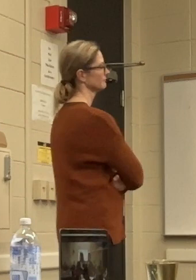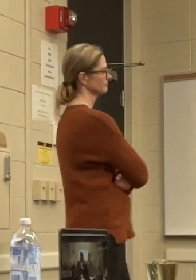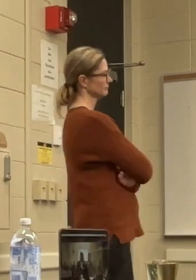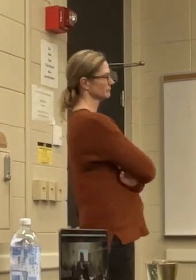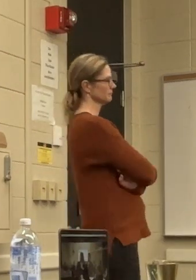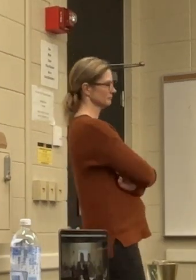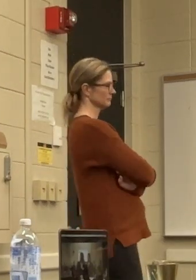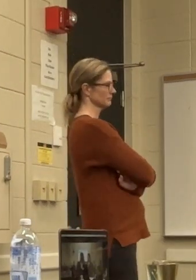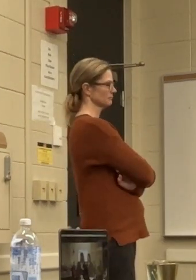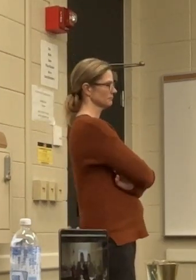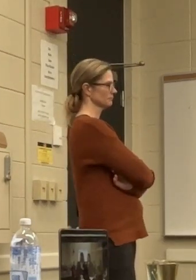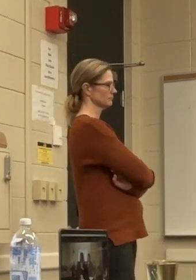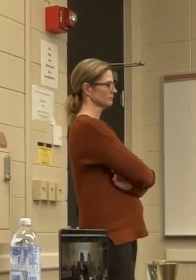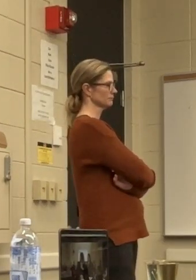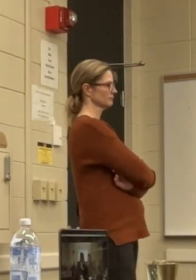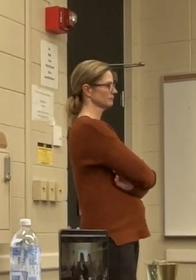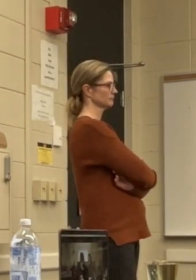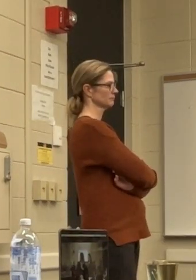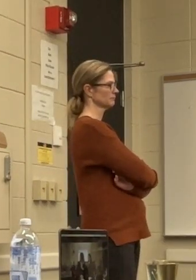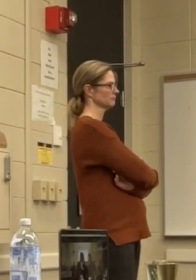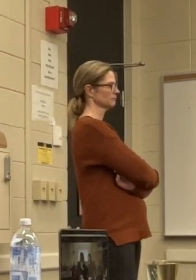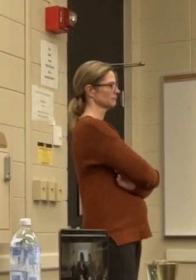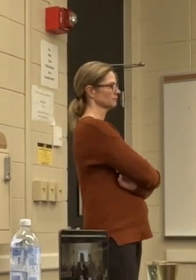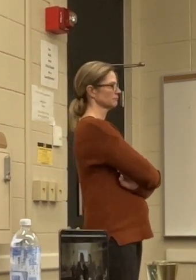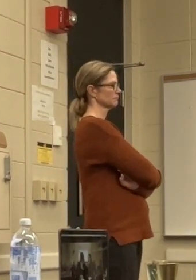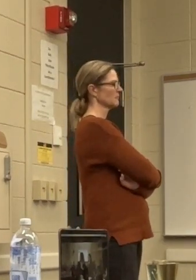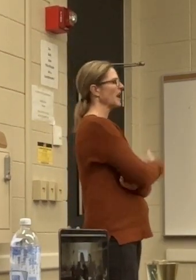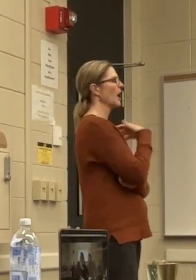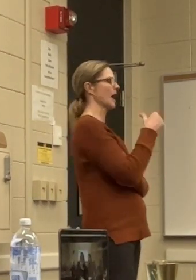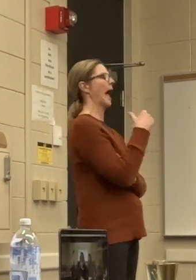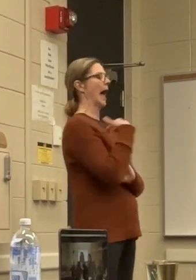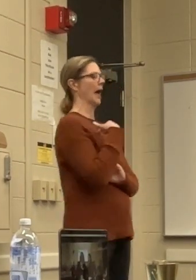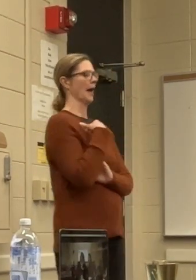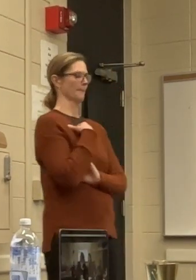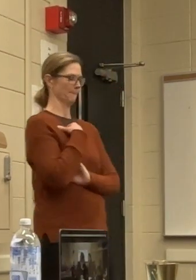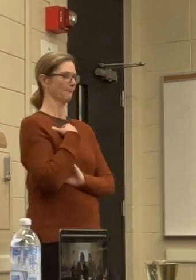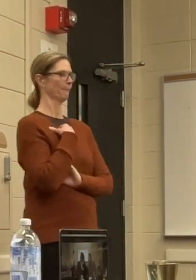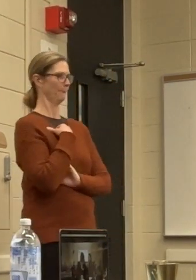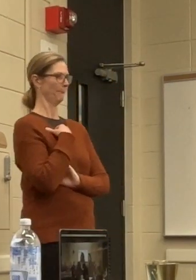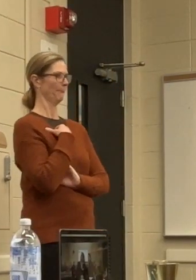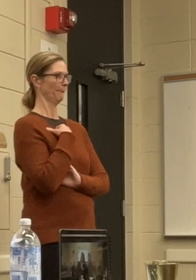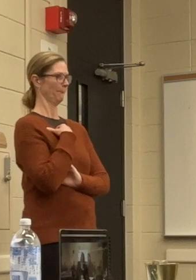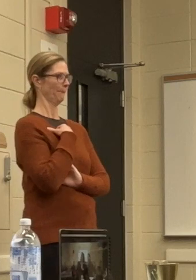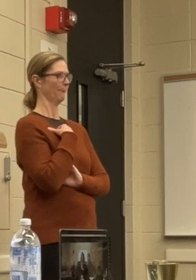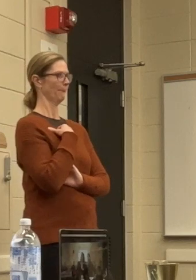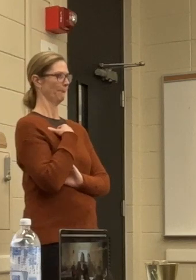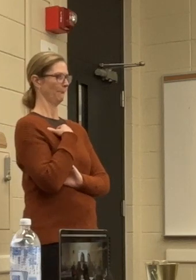Got a question? From Zoe, do you? So are we supposed to print the papers ourselves, or?